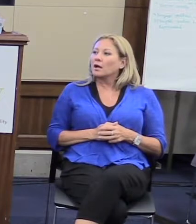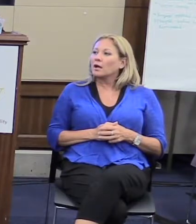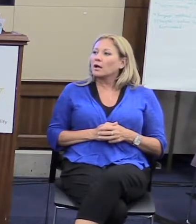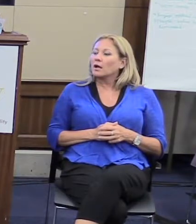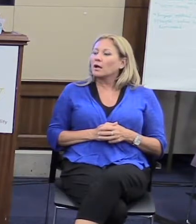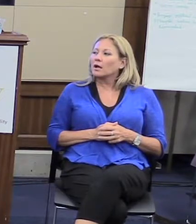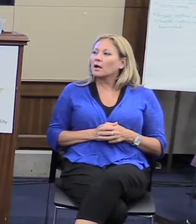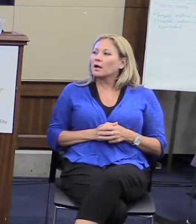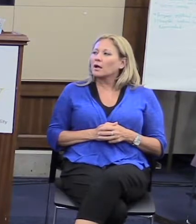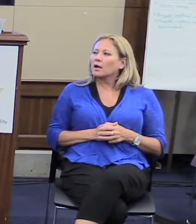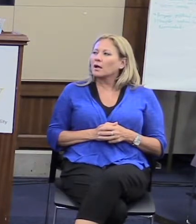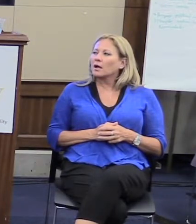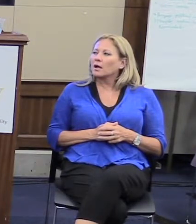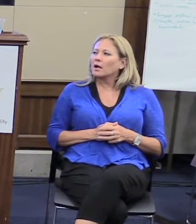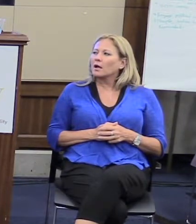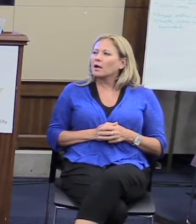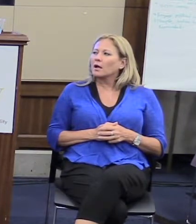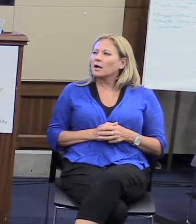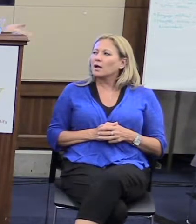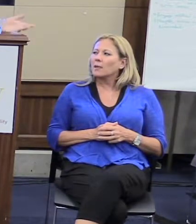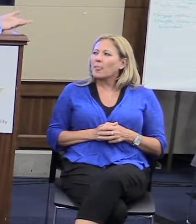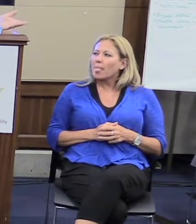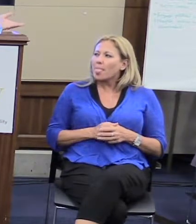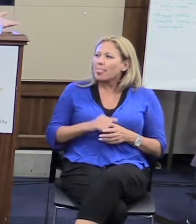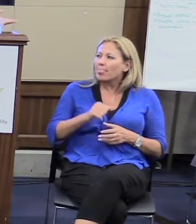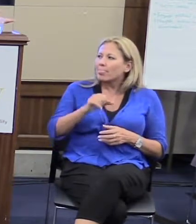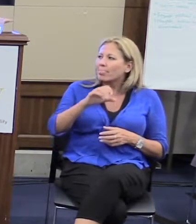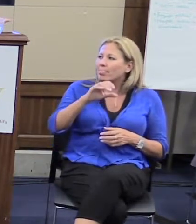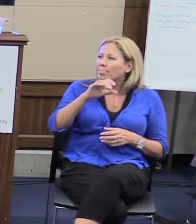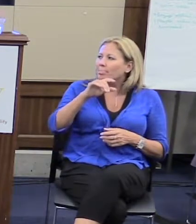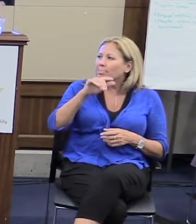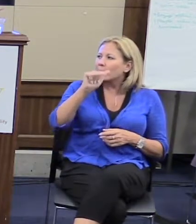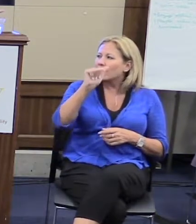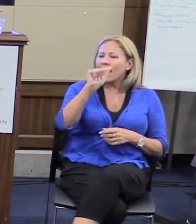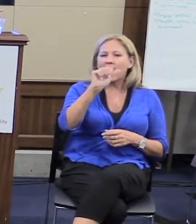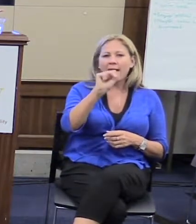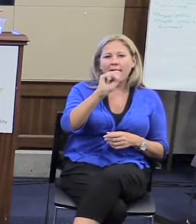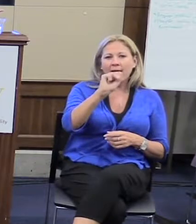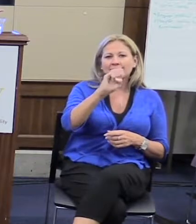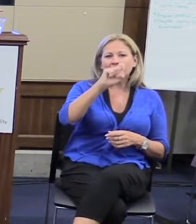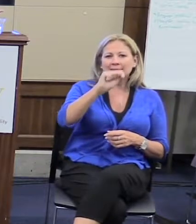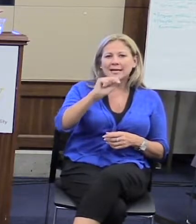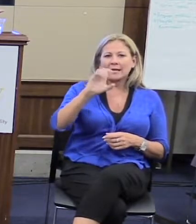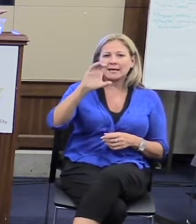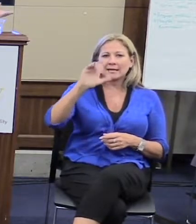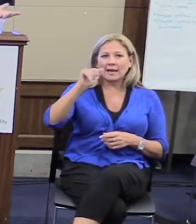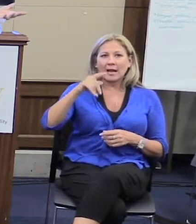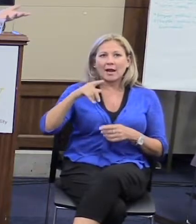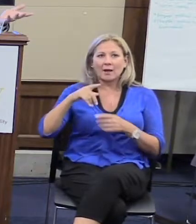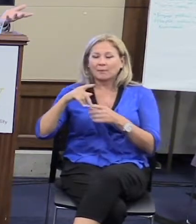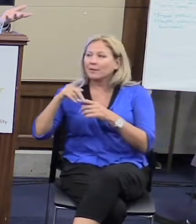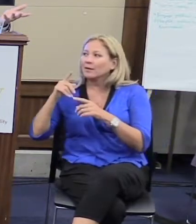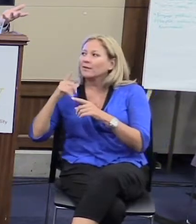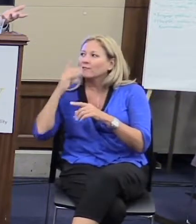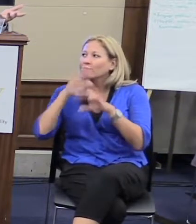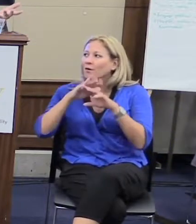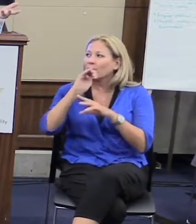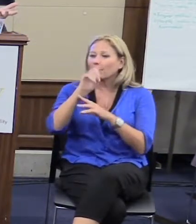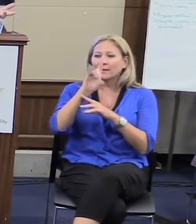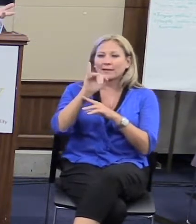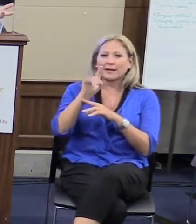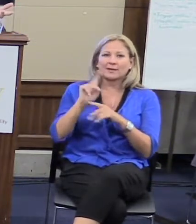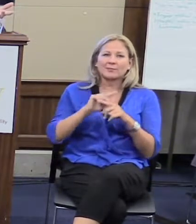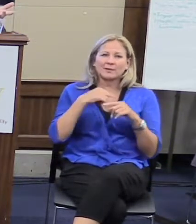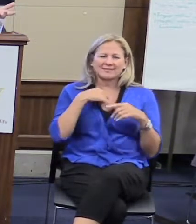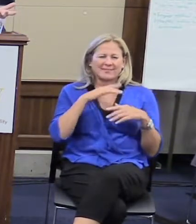cap on SSI and on Medicaid. That we tell people, we want you to be successful, but if you have $1 more